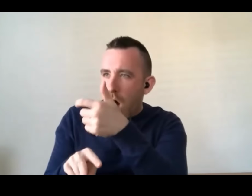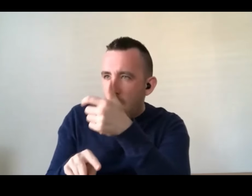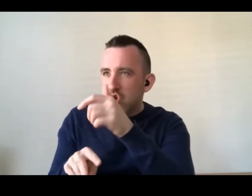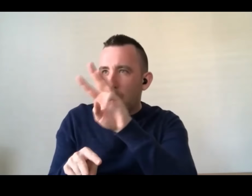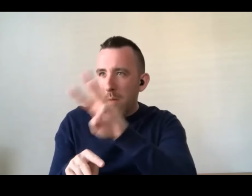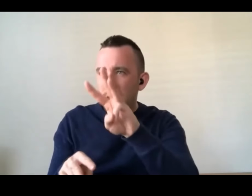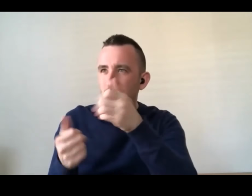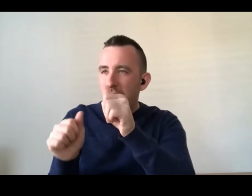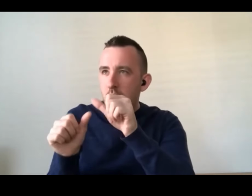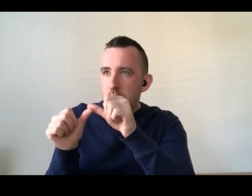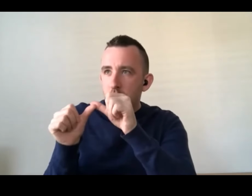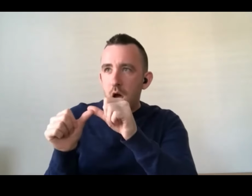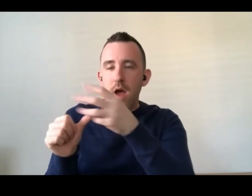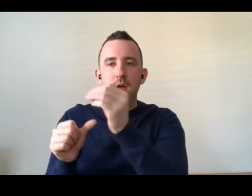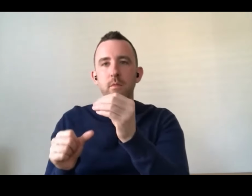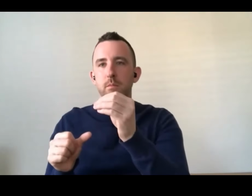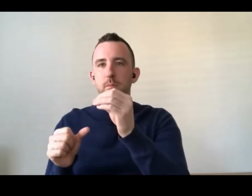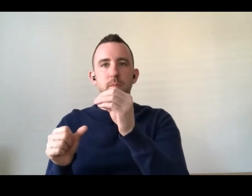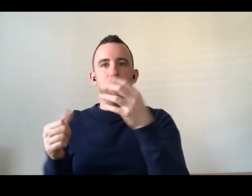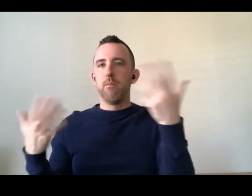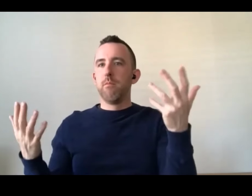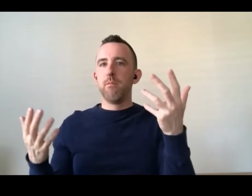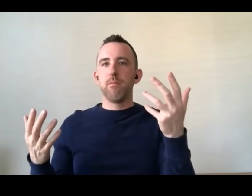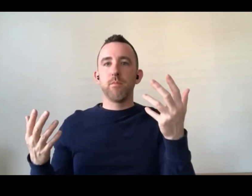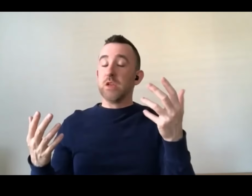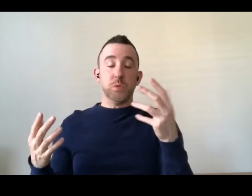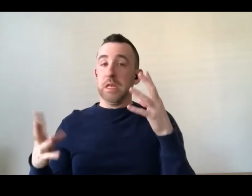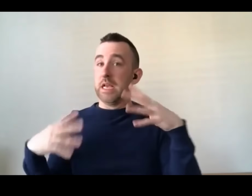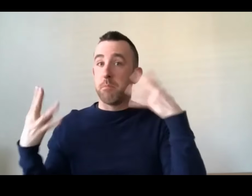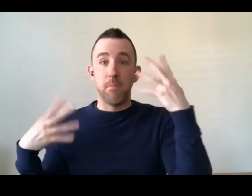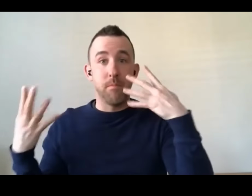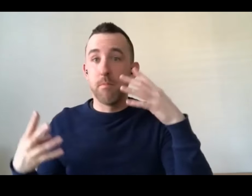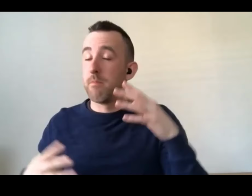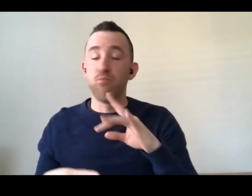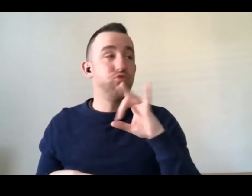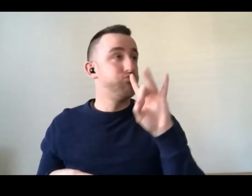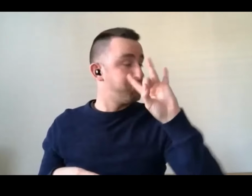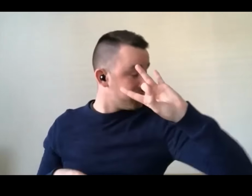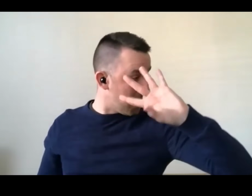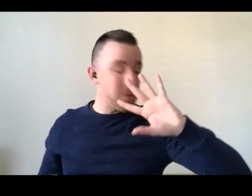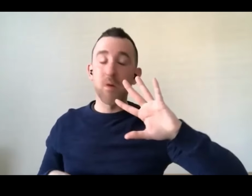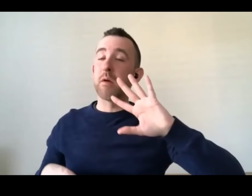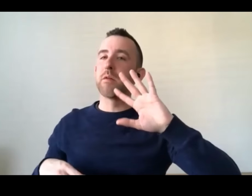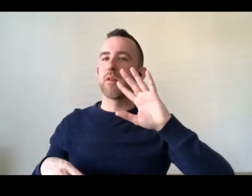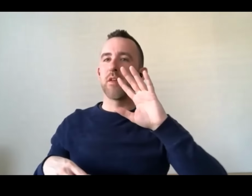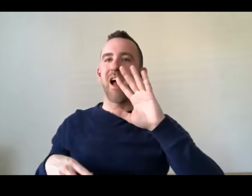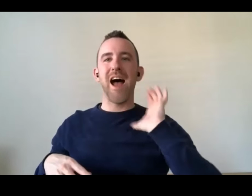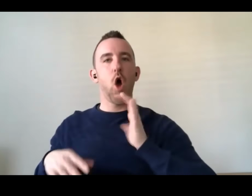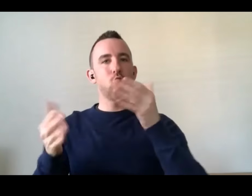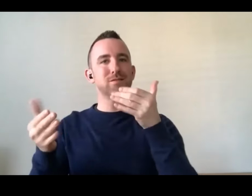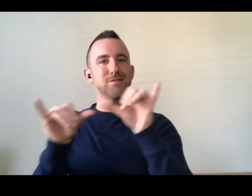up, and it's just bananas. It's bananas. The whole thing is like struggling because there's all